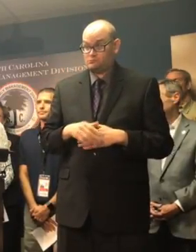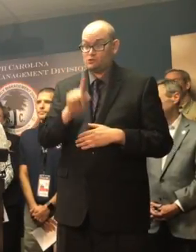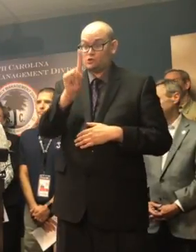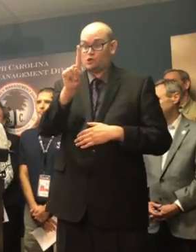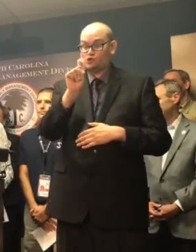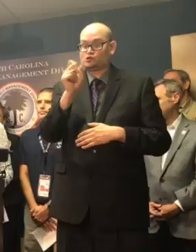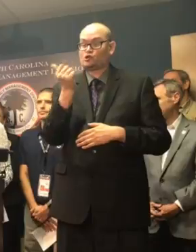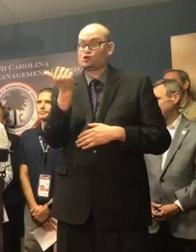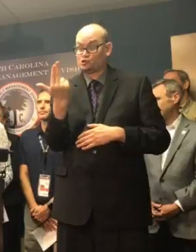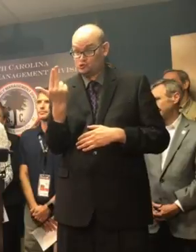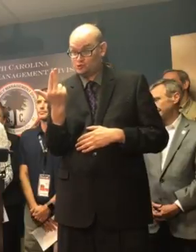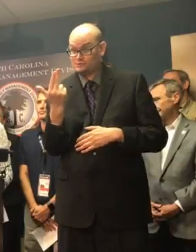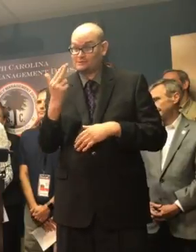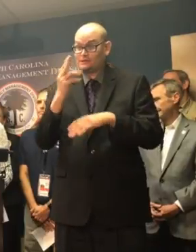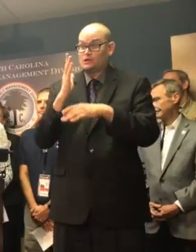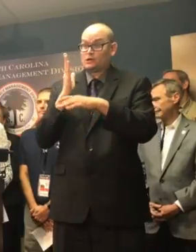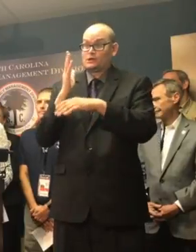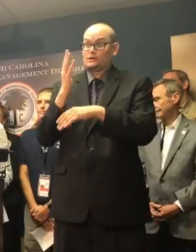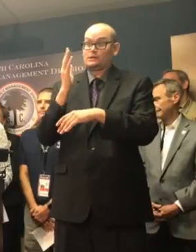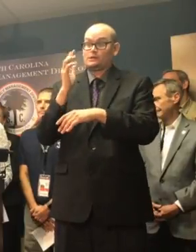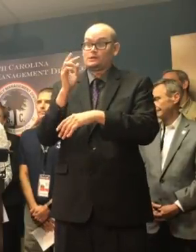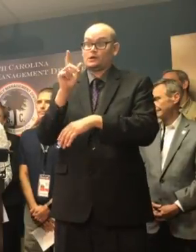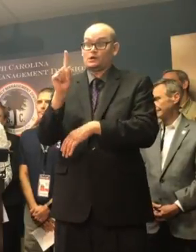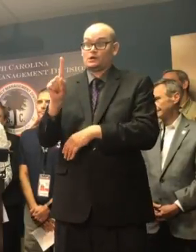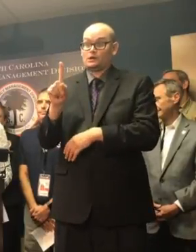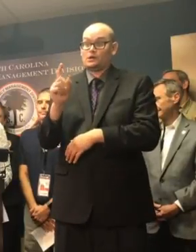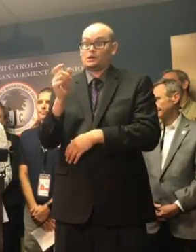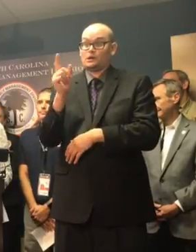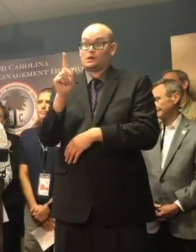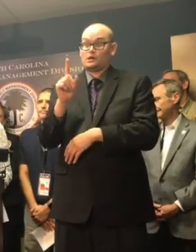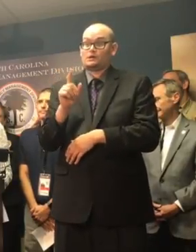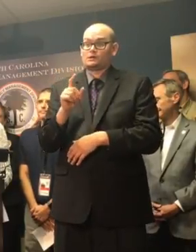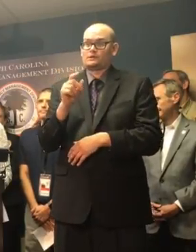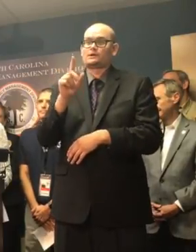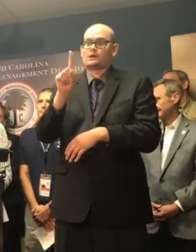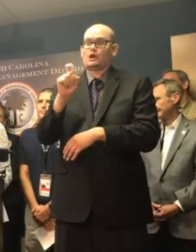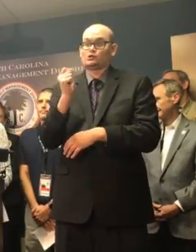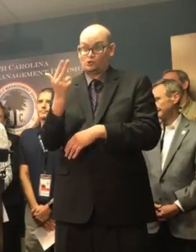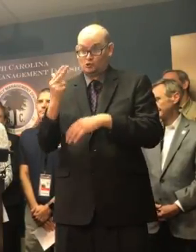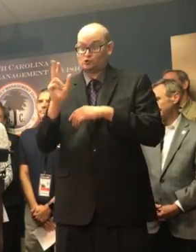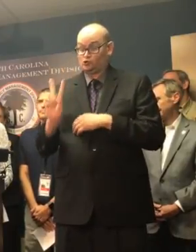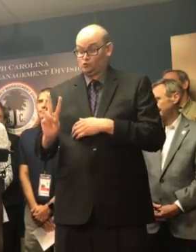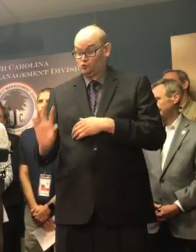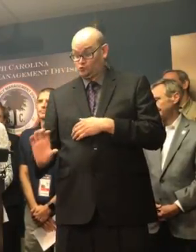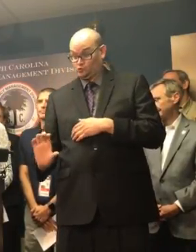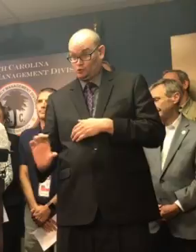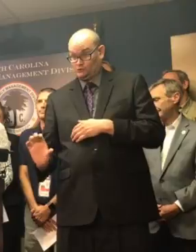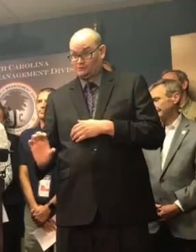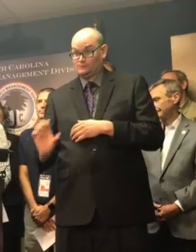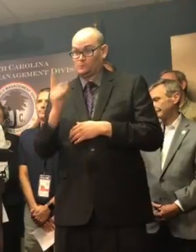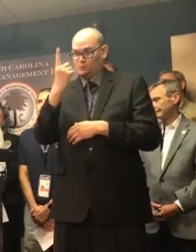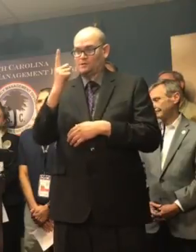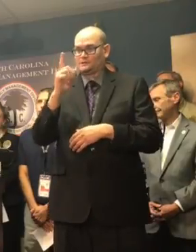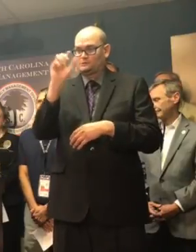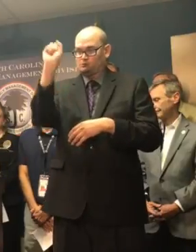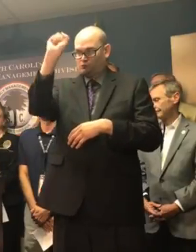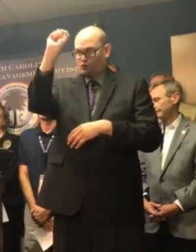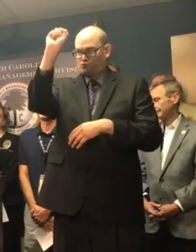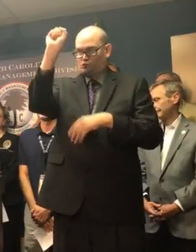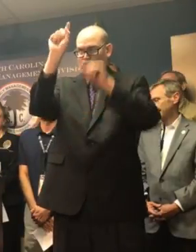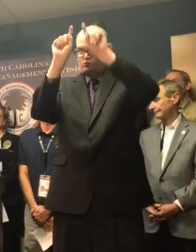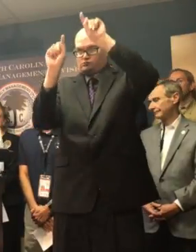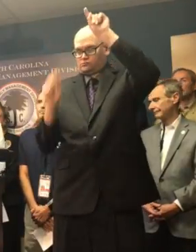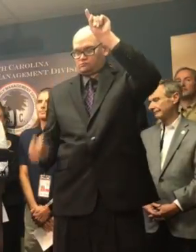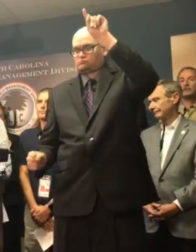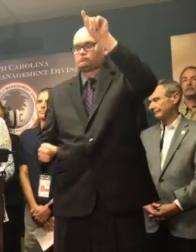I'm pleased to say, 3 pet-friendly shelters. So we had 2 in the Lowcountry. We now have 1 in Spartanburg as well. We have